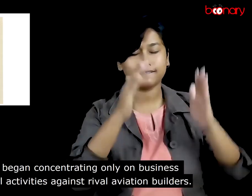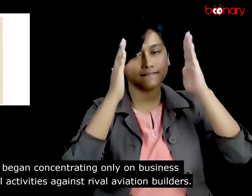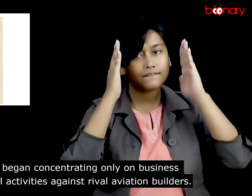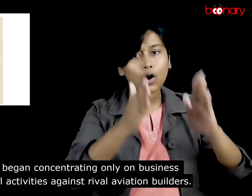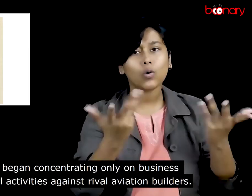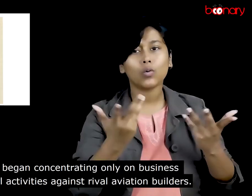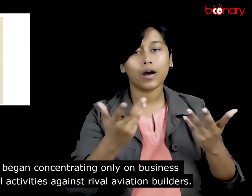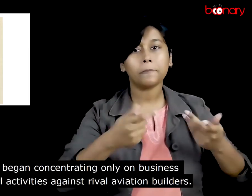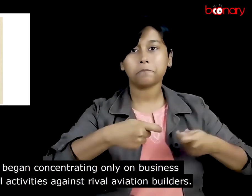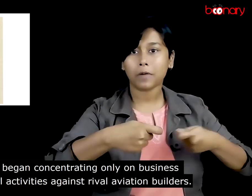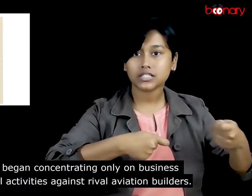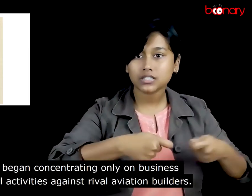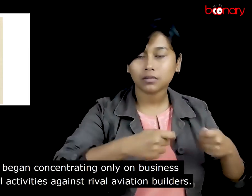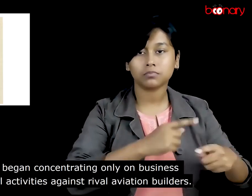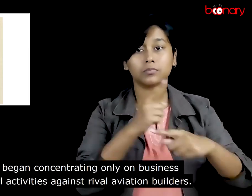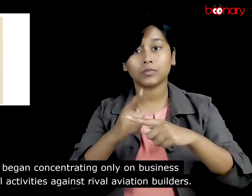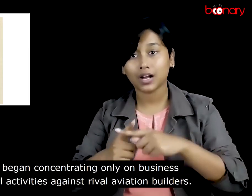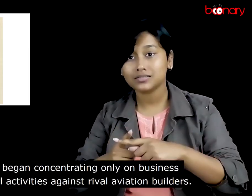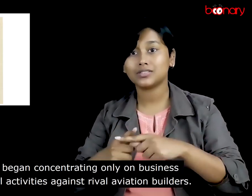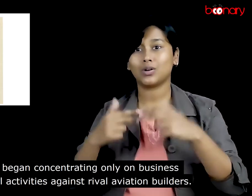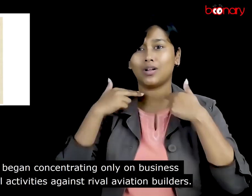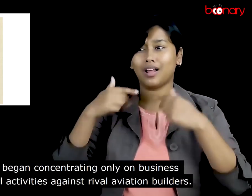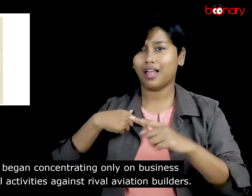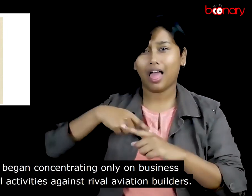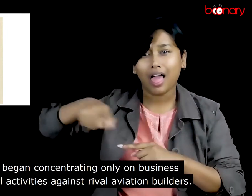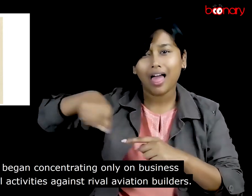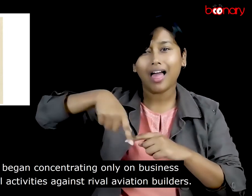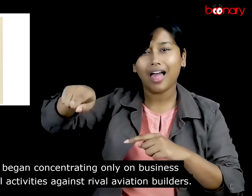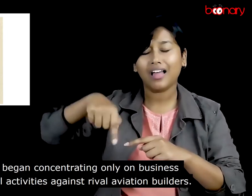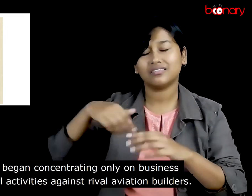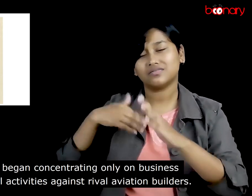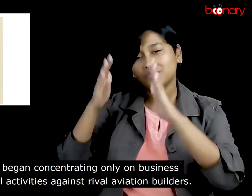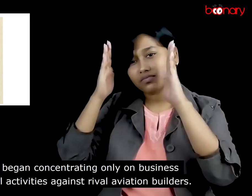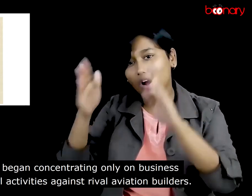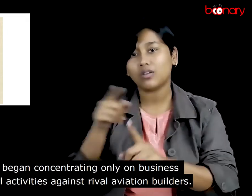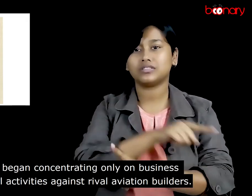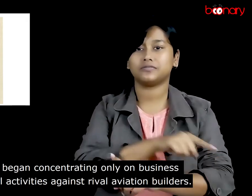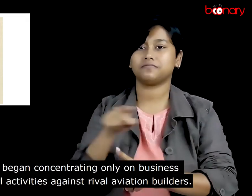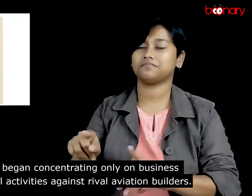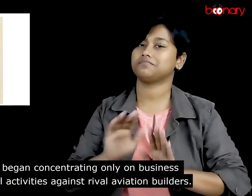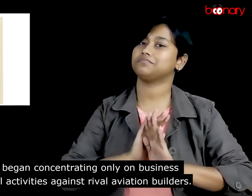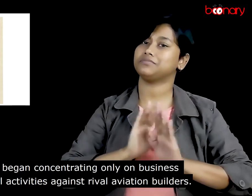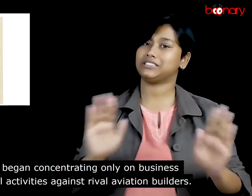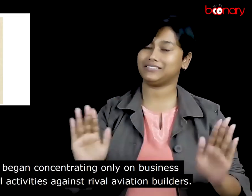concentrating only on business and legal activities against rival aviation builders.